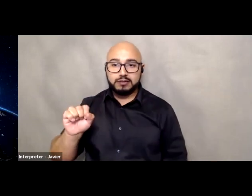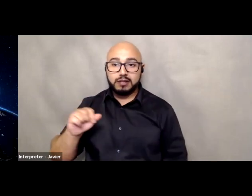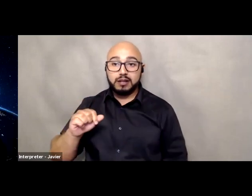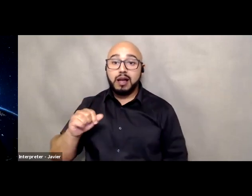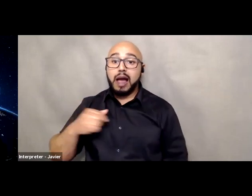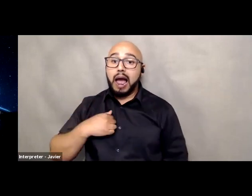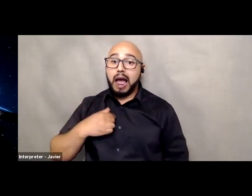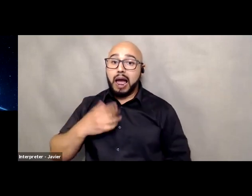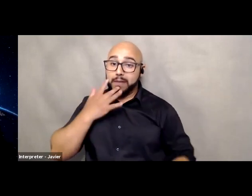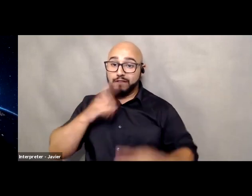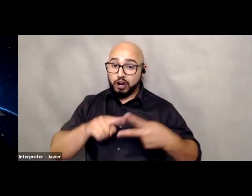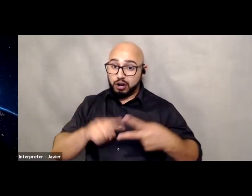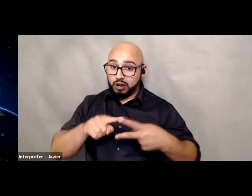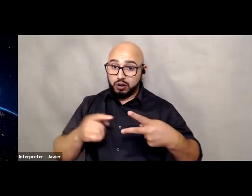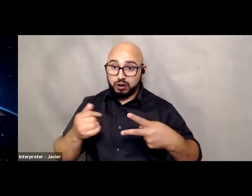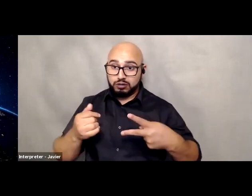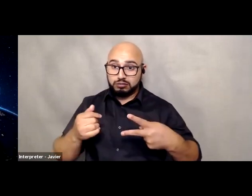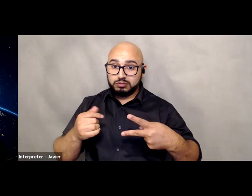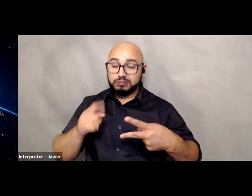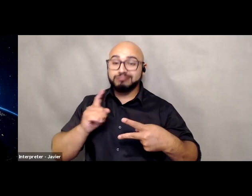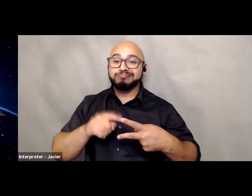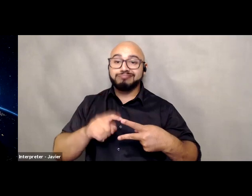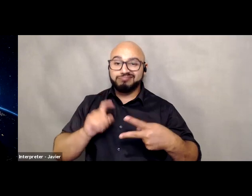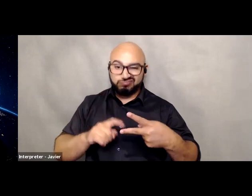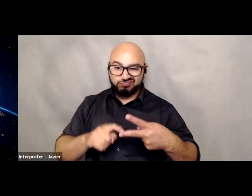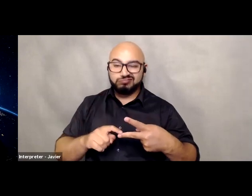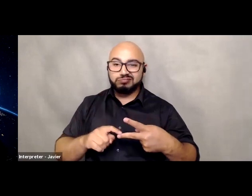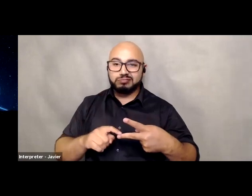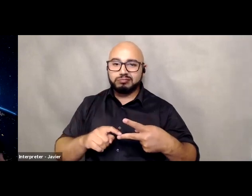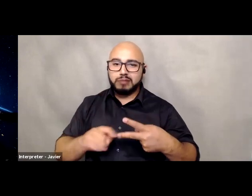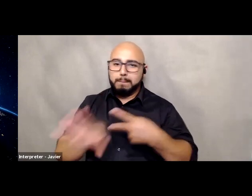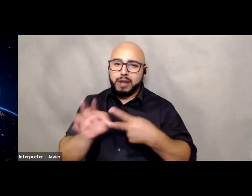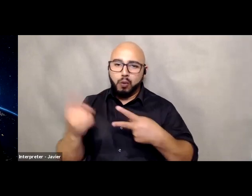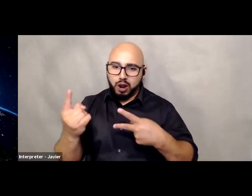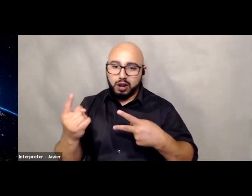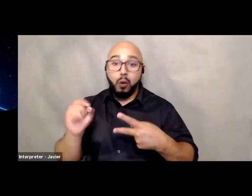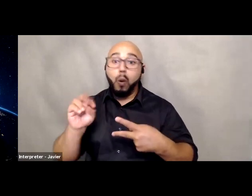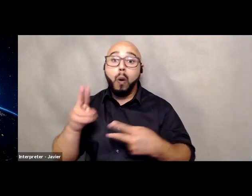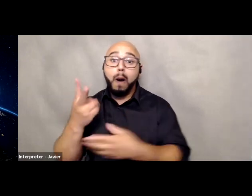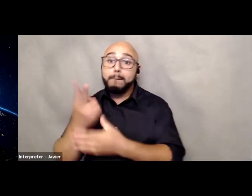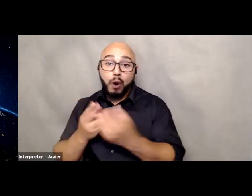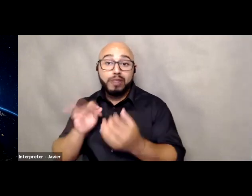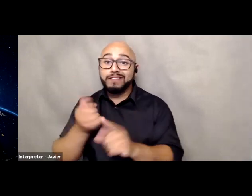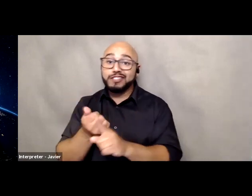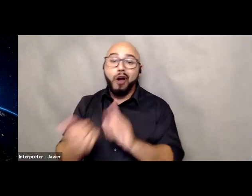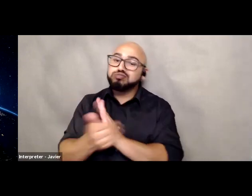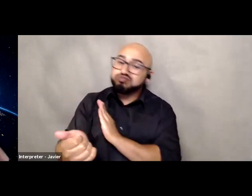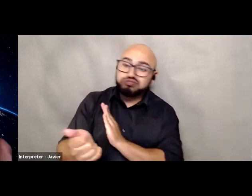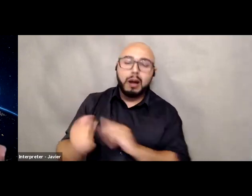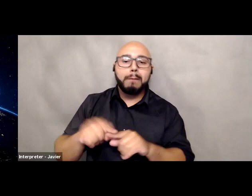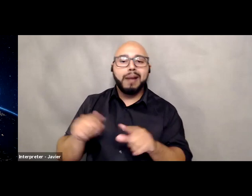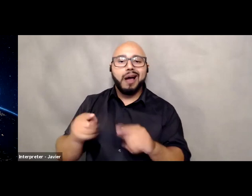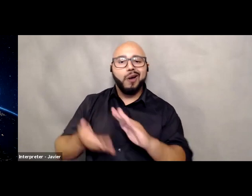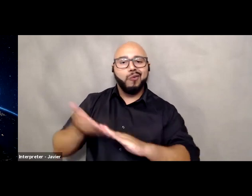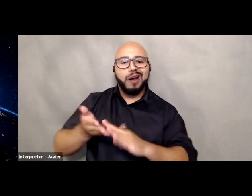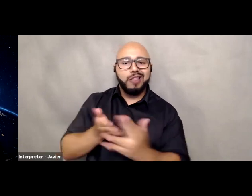for you guys to run this through the action wizard. You can choose one file or both if you're faster.